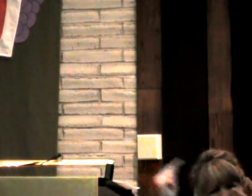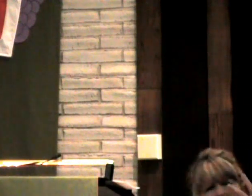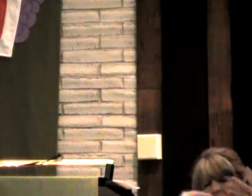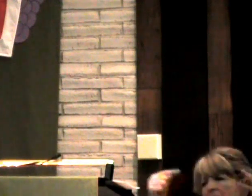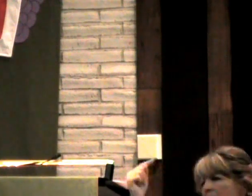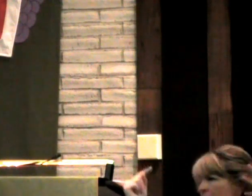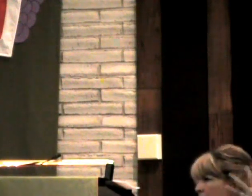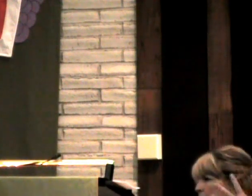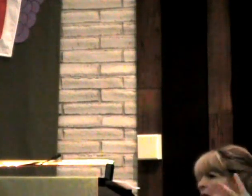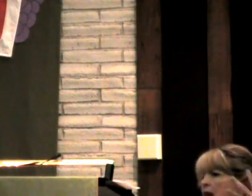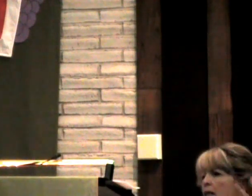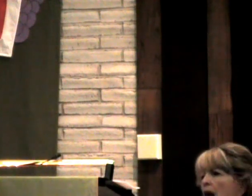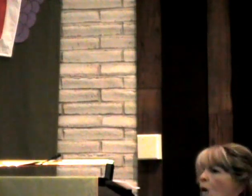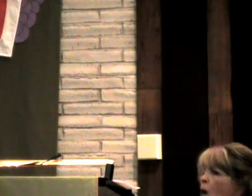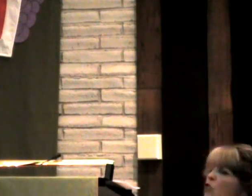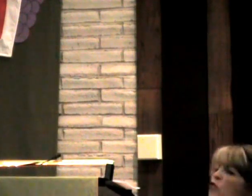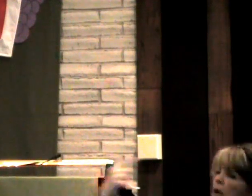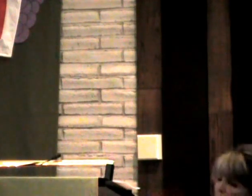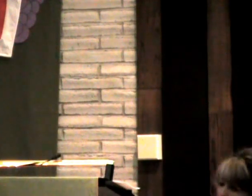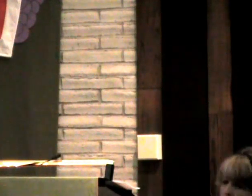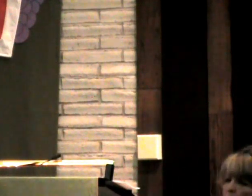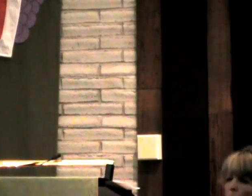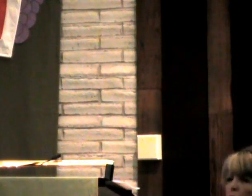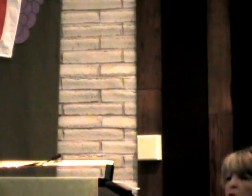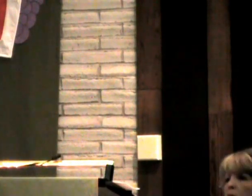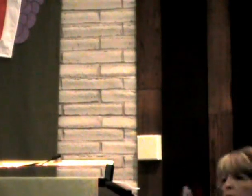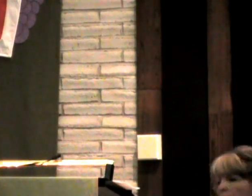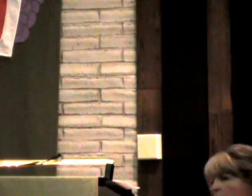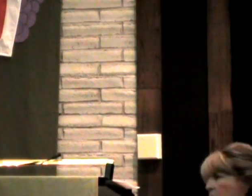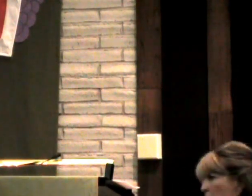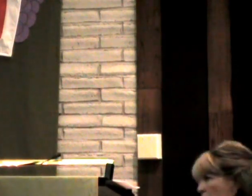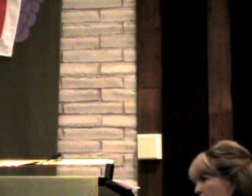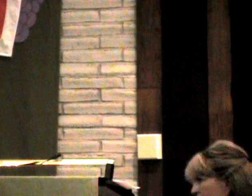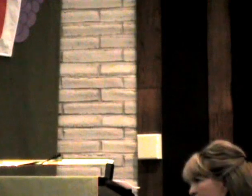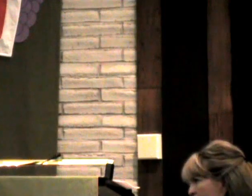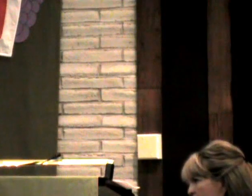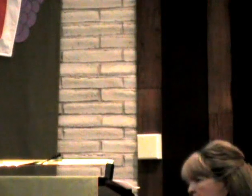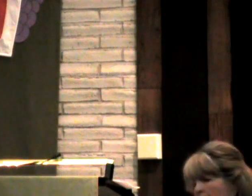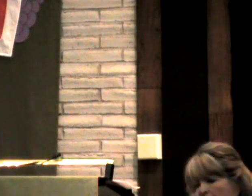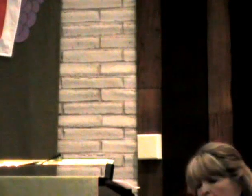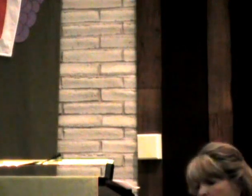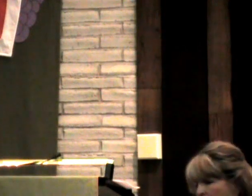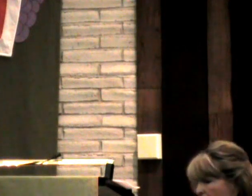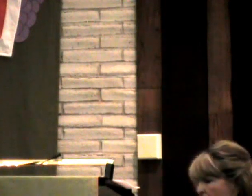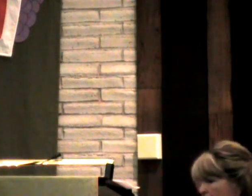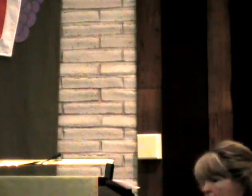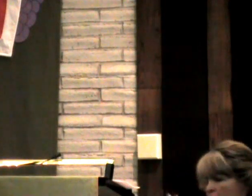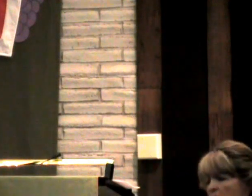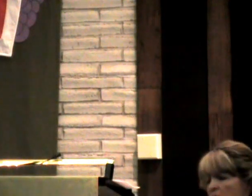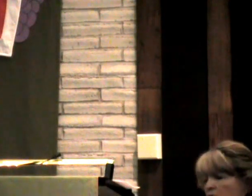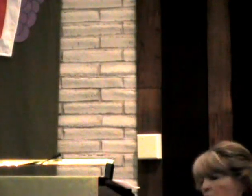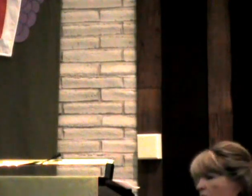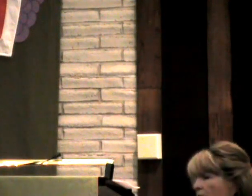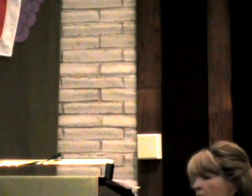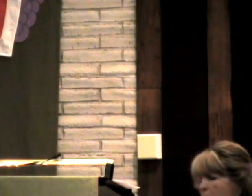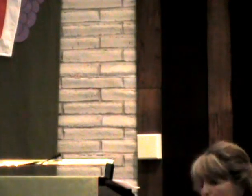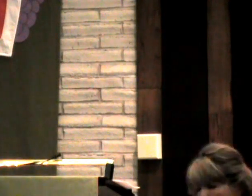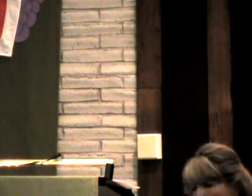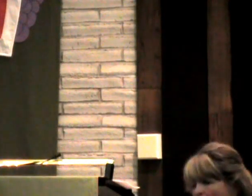are worried about right now. I want you to come with a repentant heart and belief in Jesus